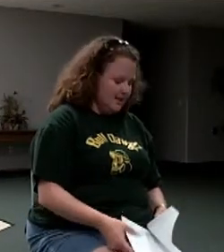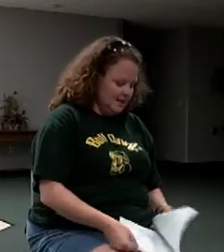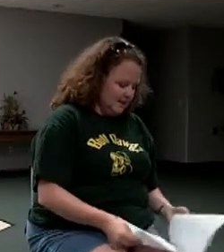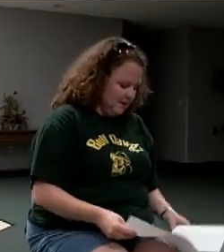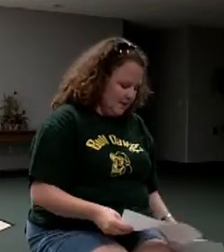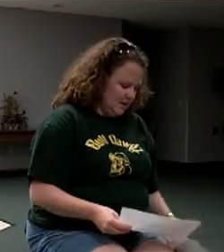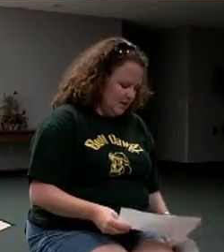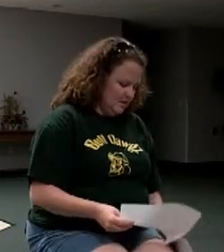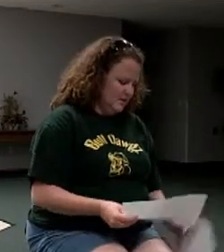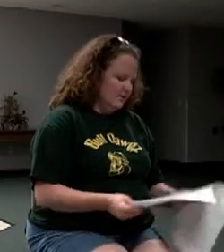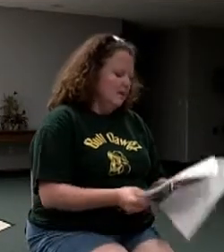sheet here,